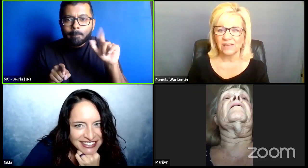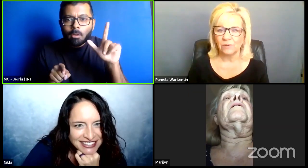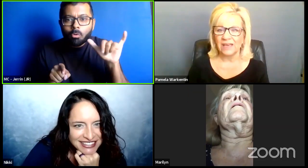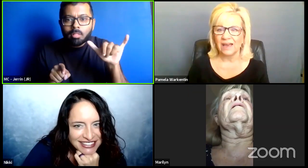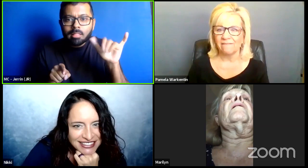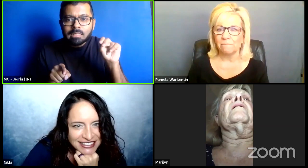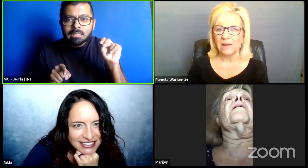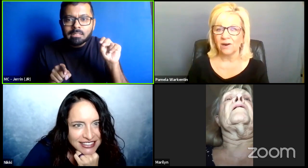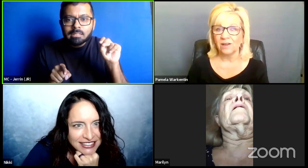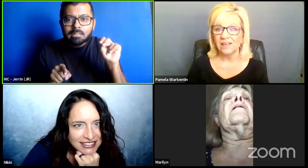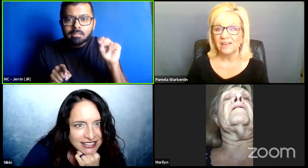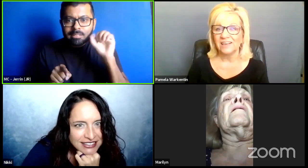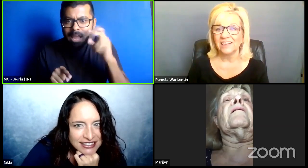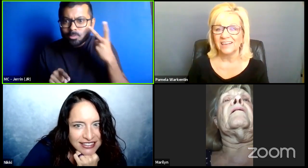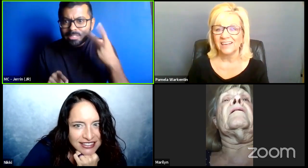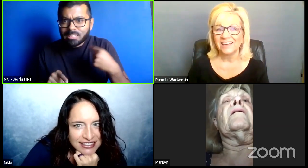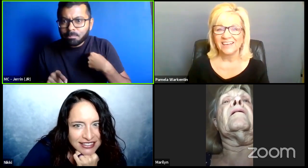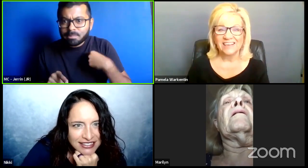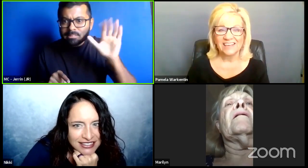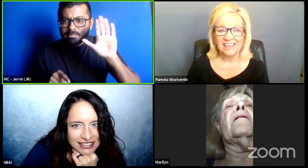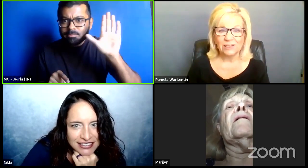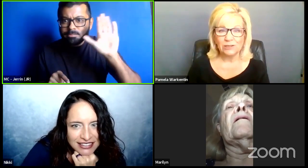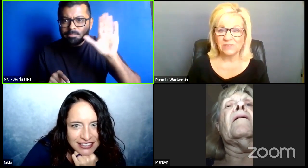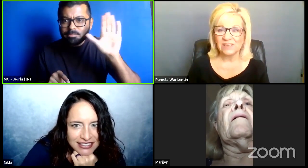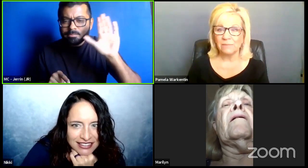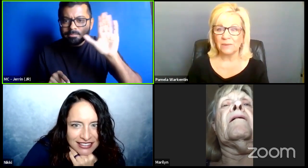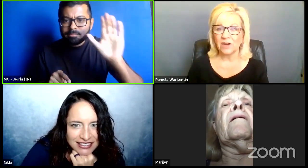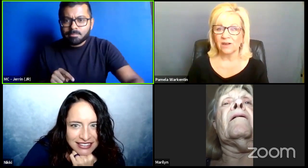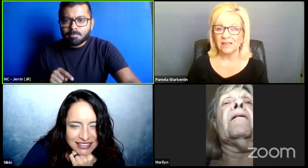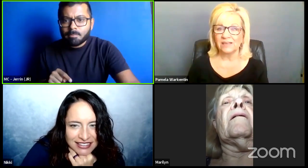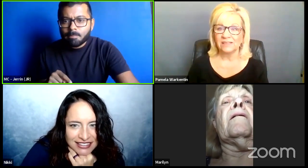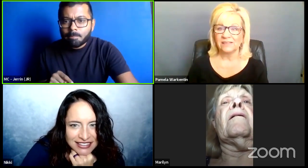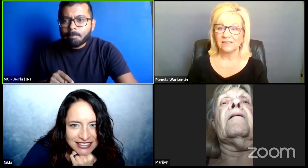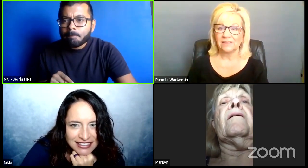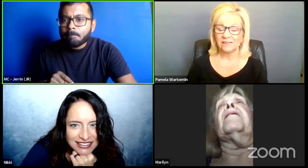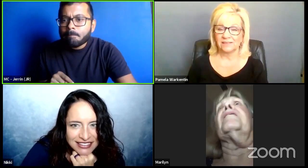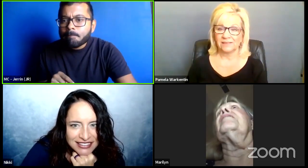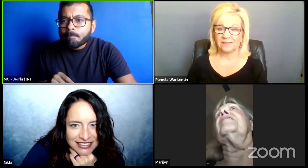we have Marilyn. Can you see me, Marilyn?